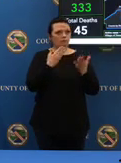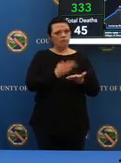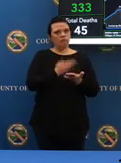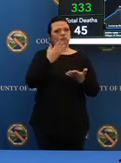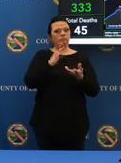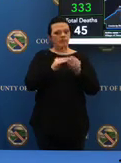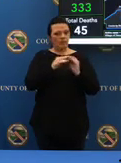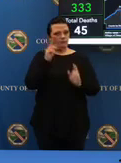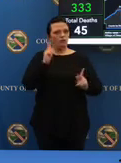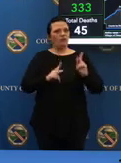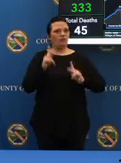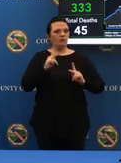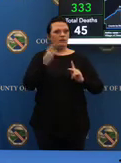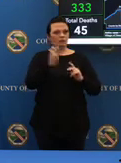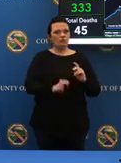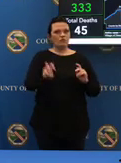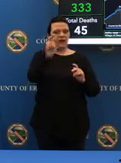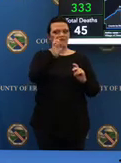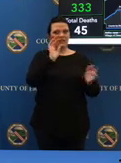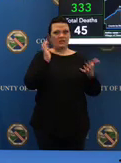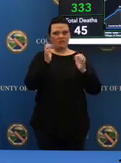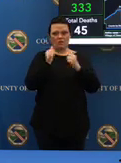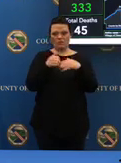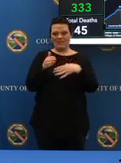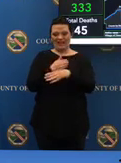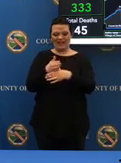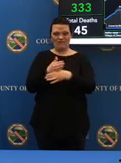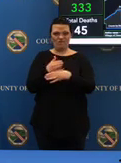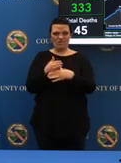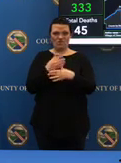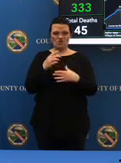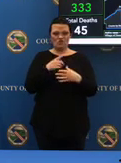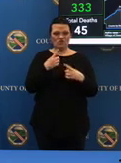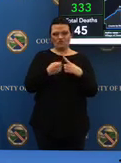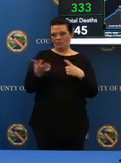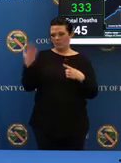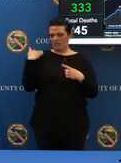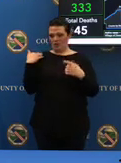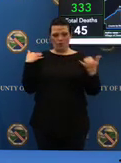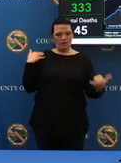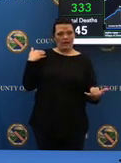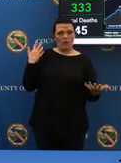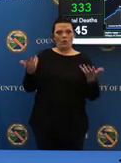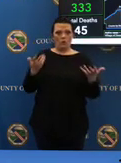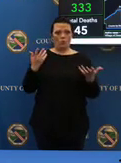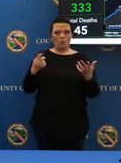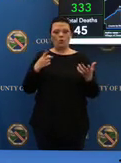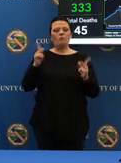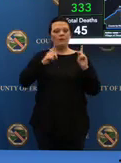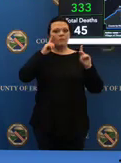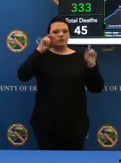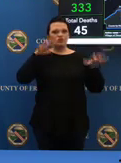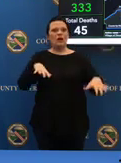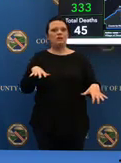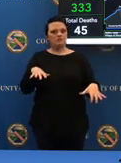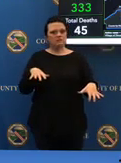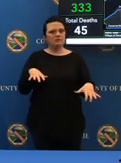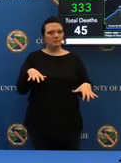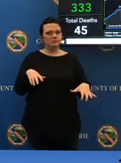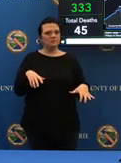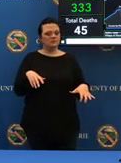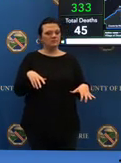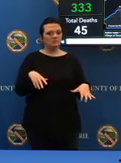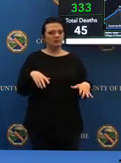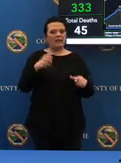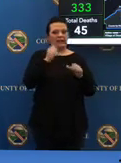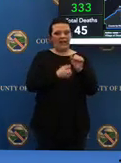number of people that are traveling as compared to the average and what it was before. I think a lot of people, as I've said, are shocked to find out that